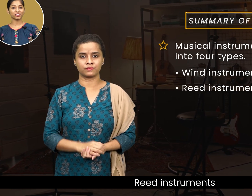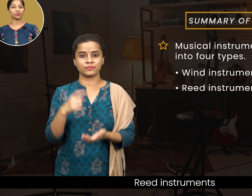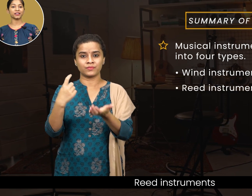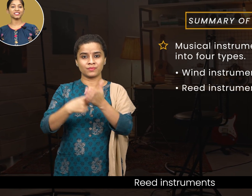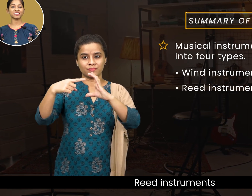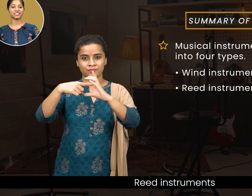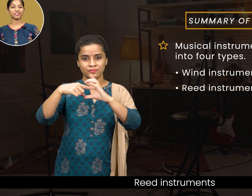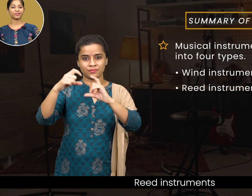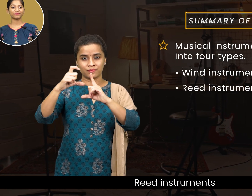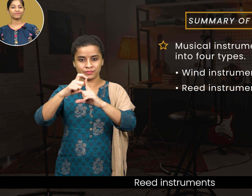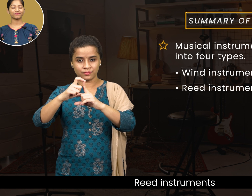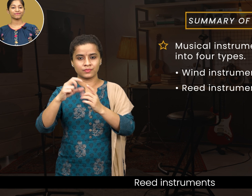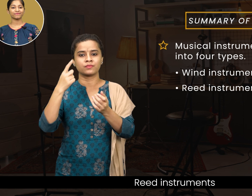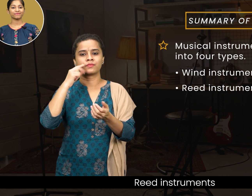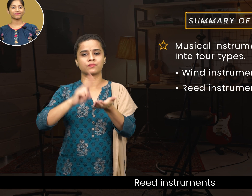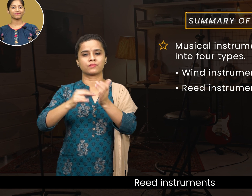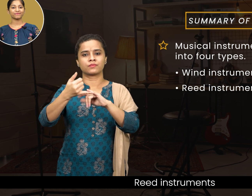reed instruments,